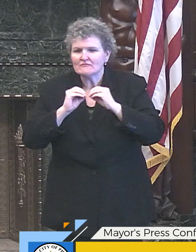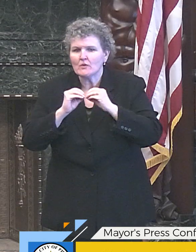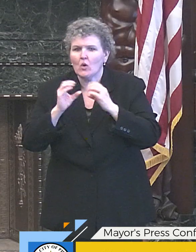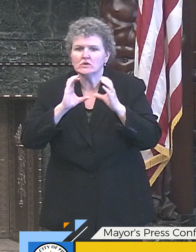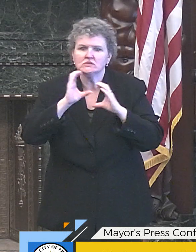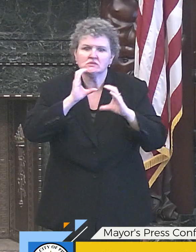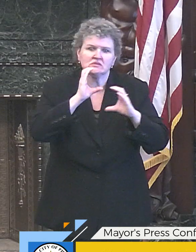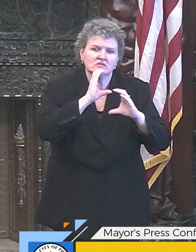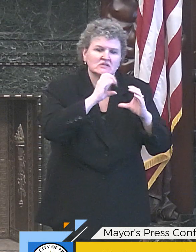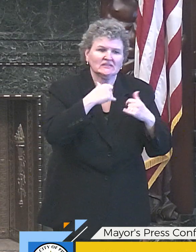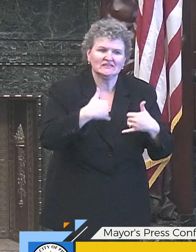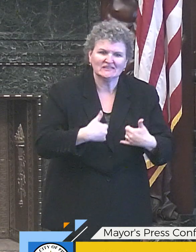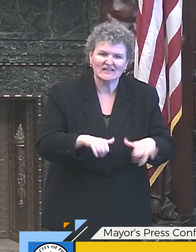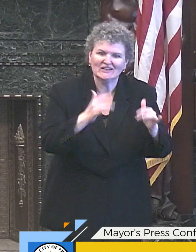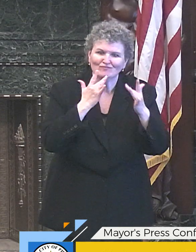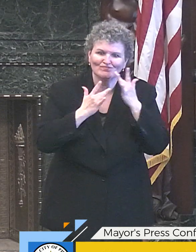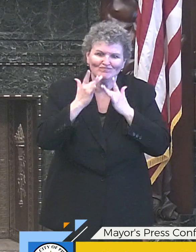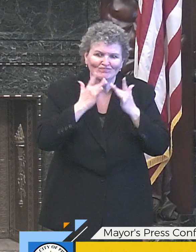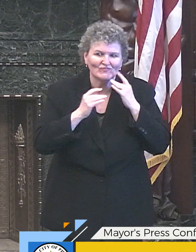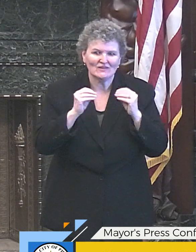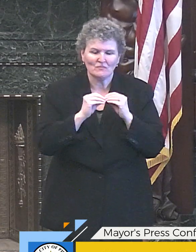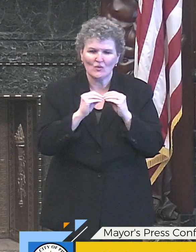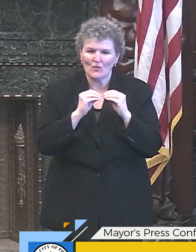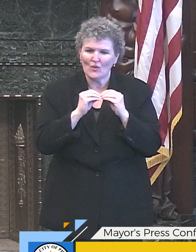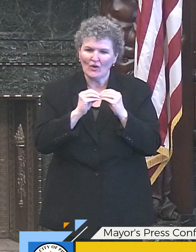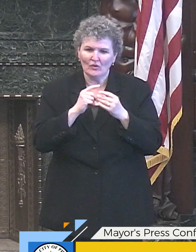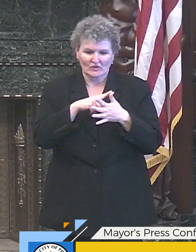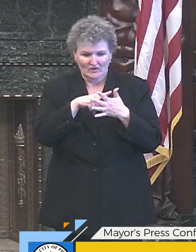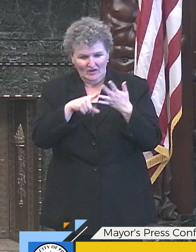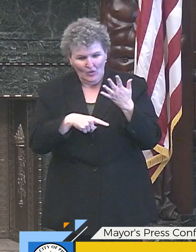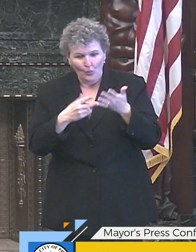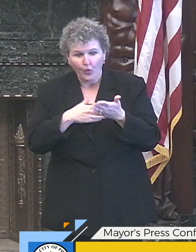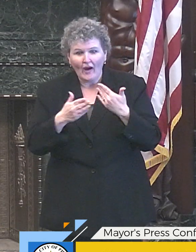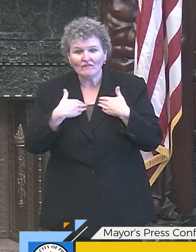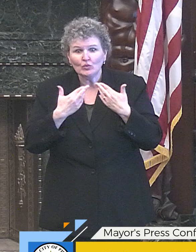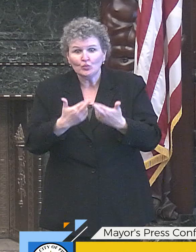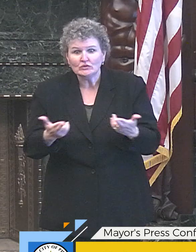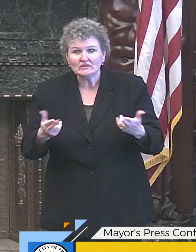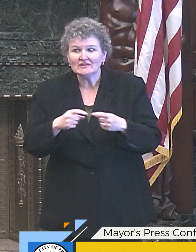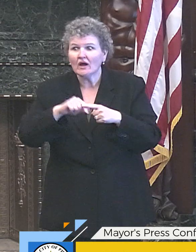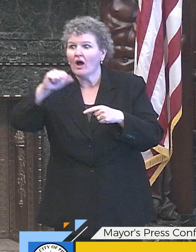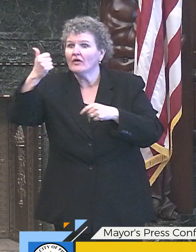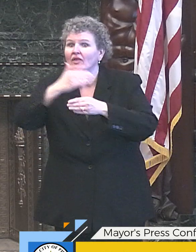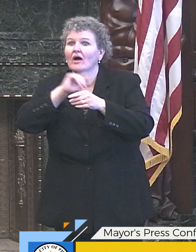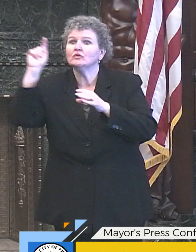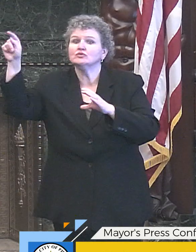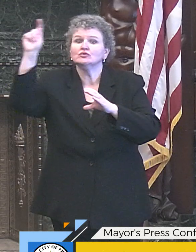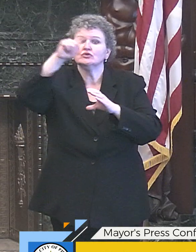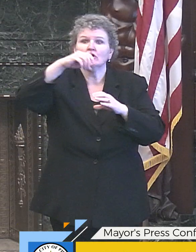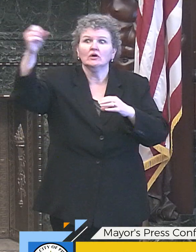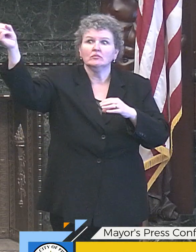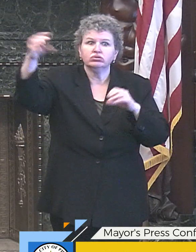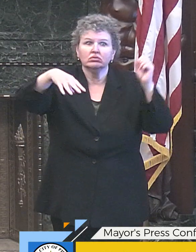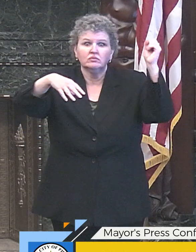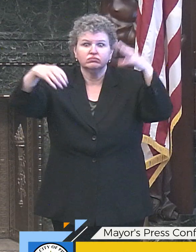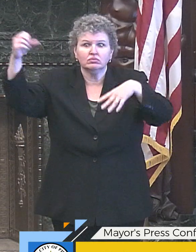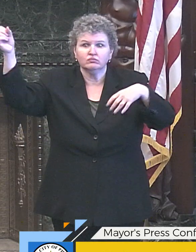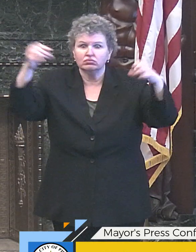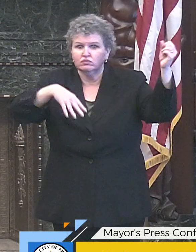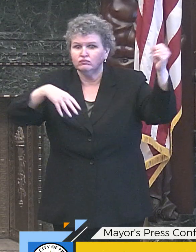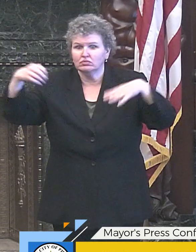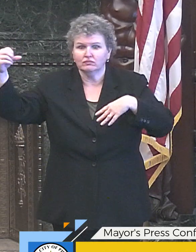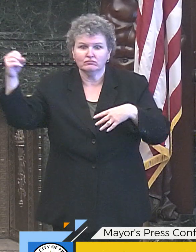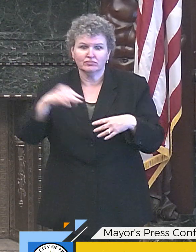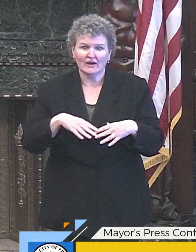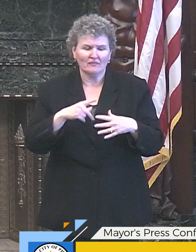strained. And right now, the only sources we've been able to find are overseas, and some of those sources are less than reputable. And so